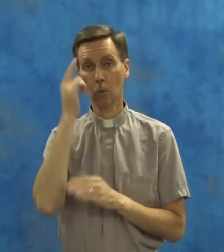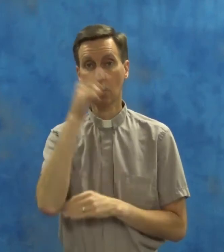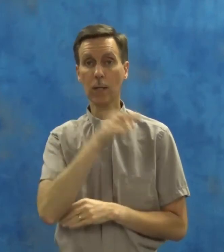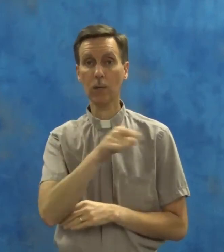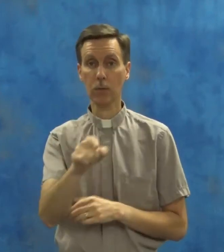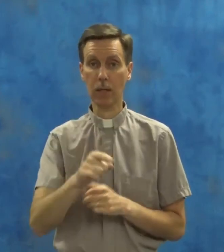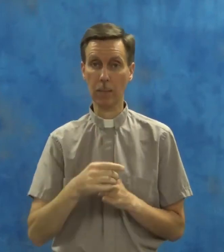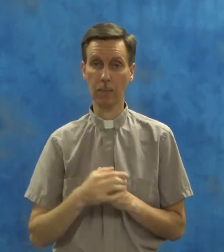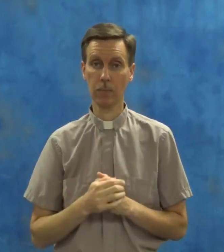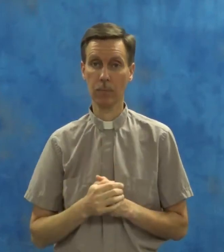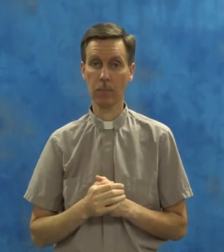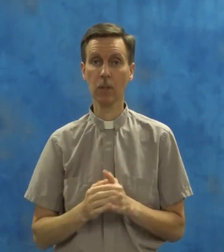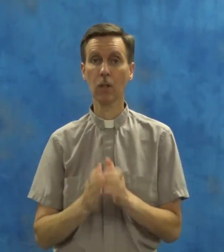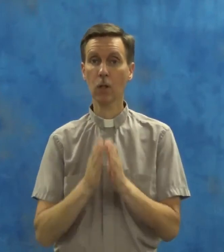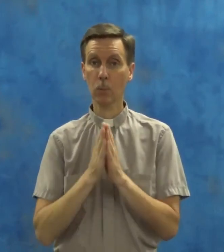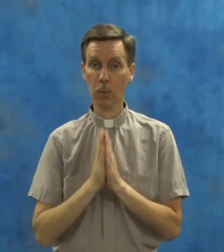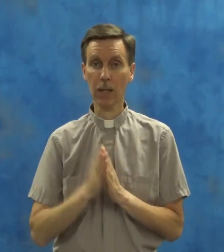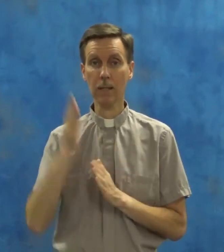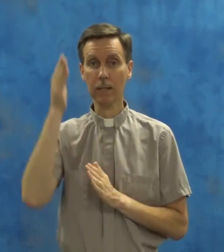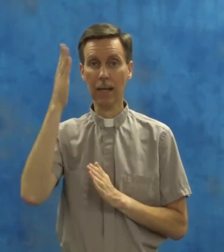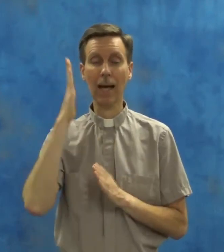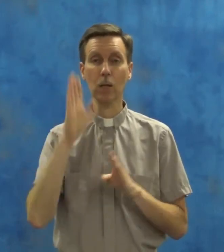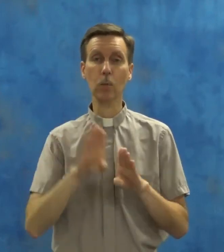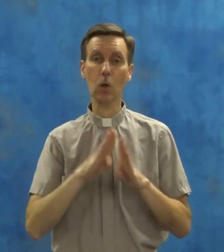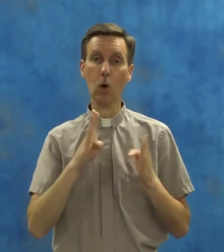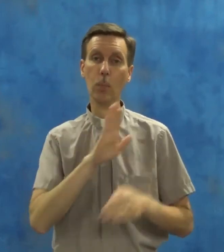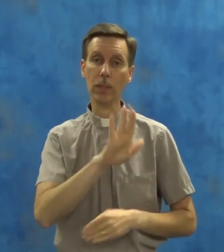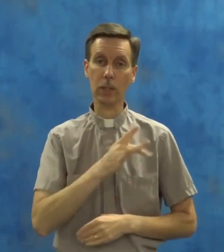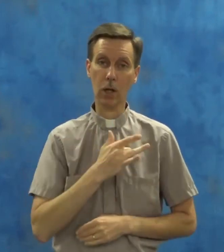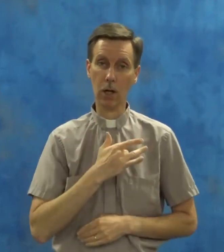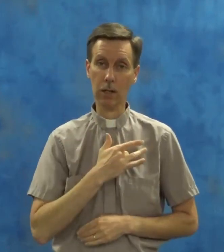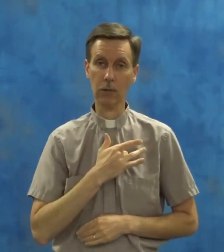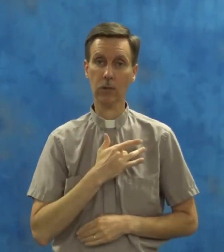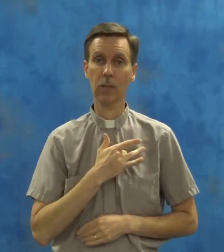Pray for them. Pray that God will open their hearts